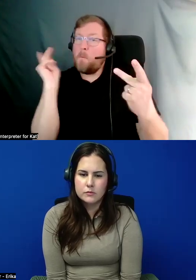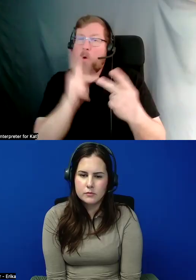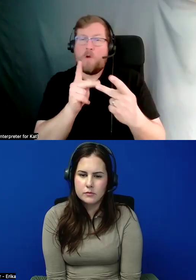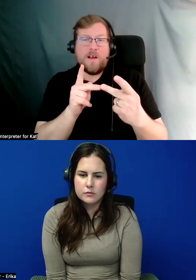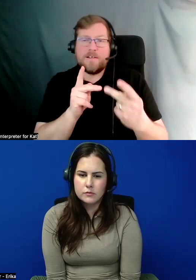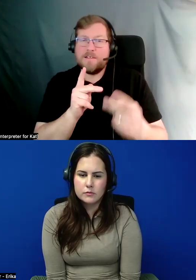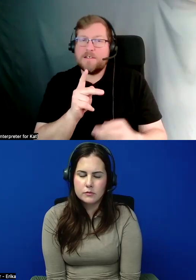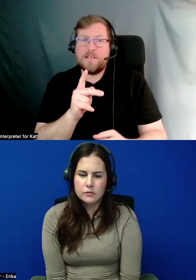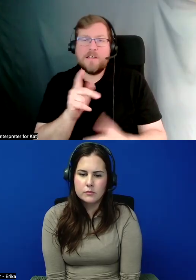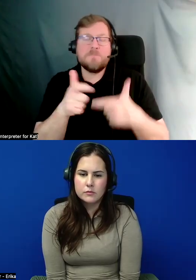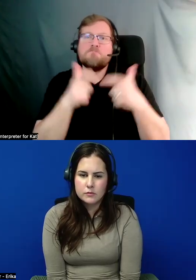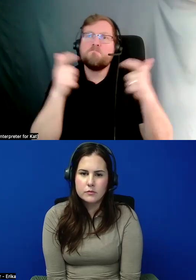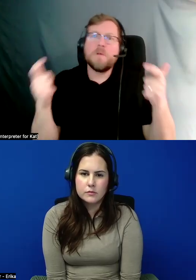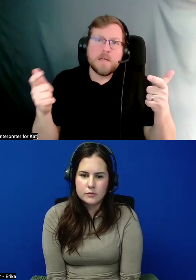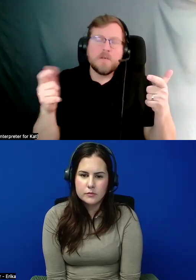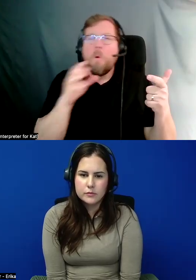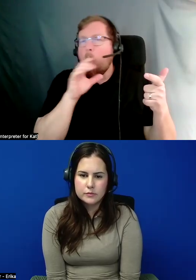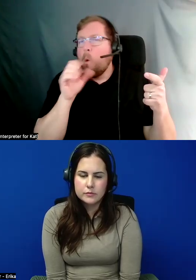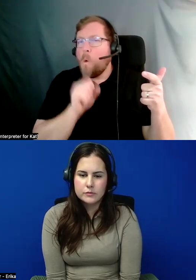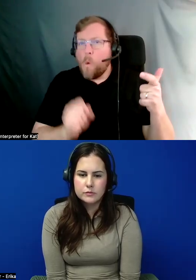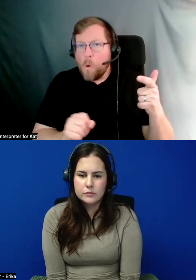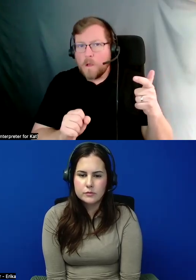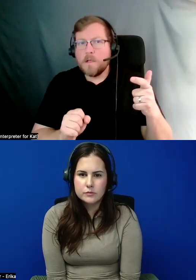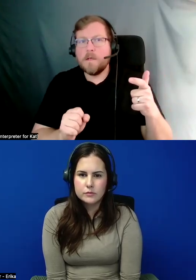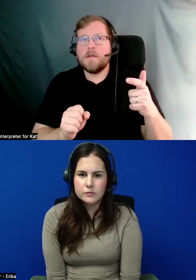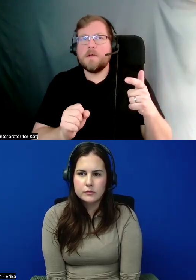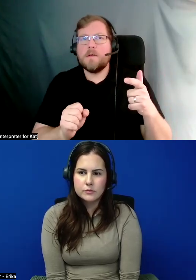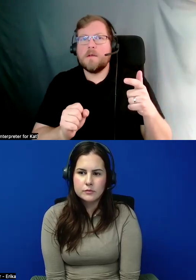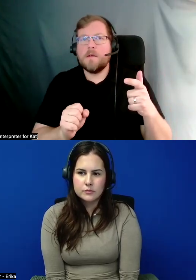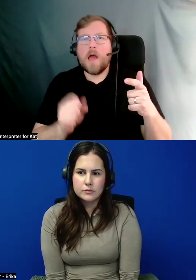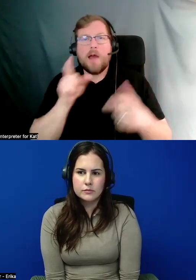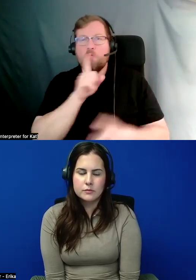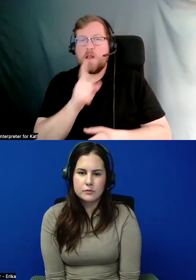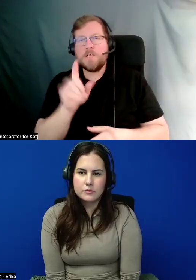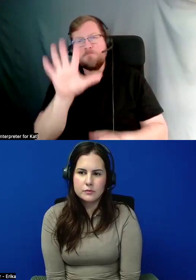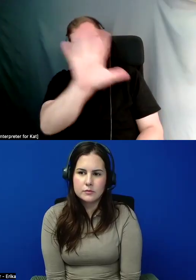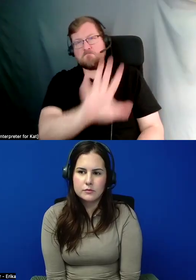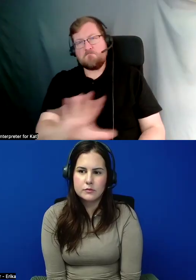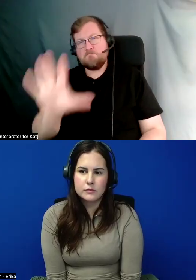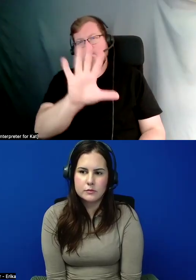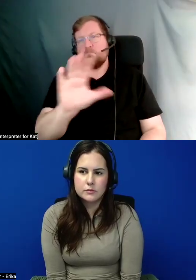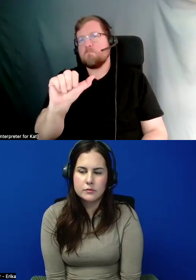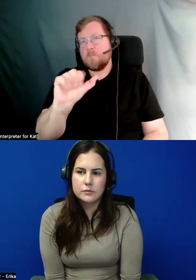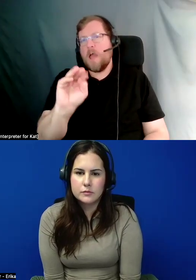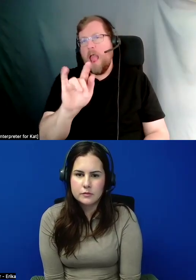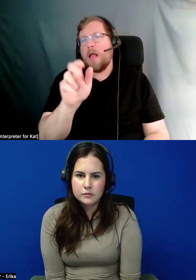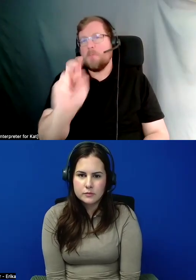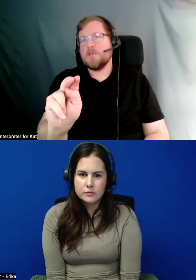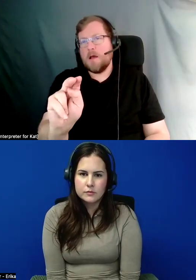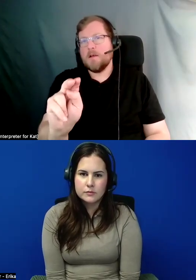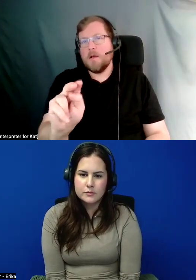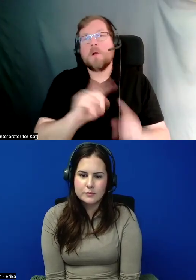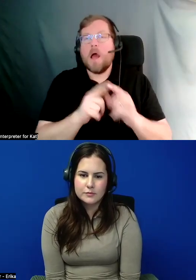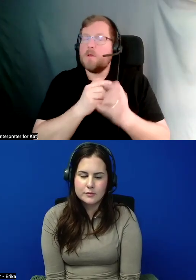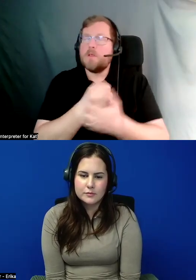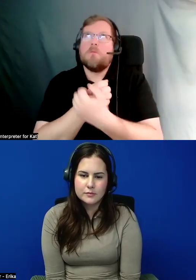because it's big, it's old, and it's just Amazon beer, but at the same time, I was in love with the